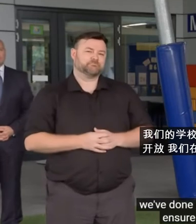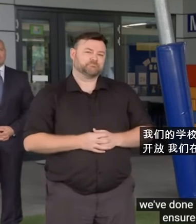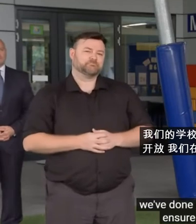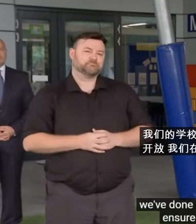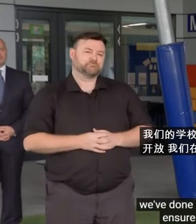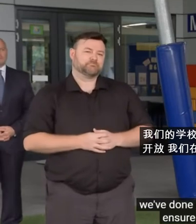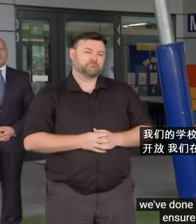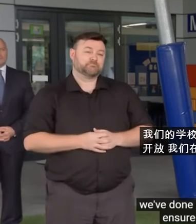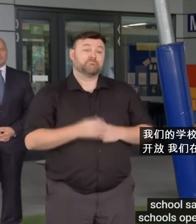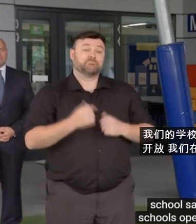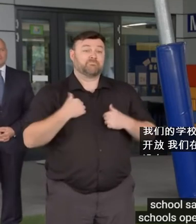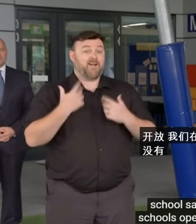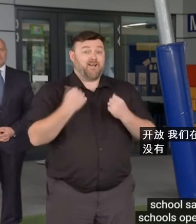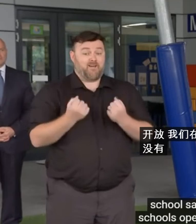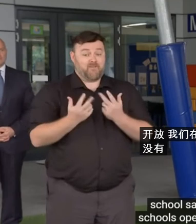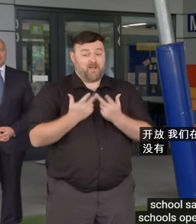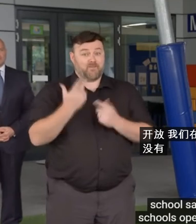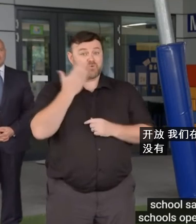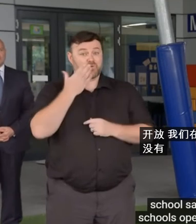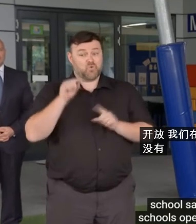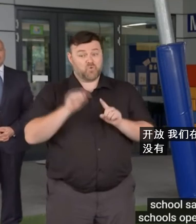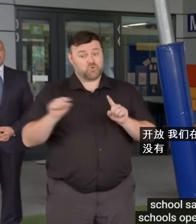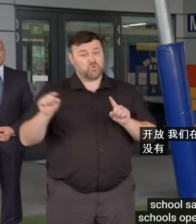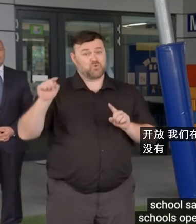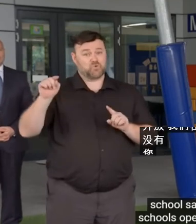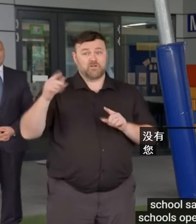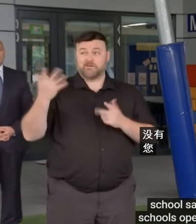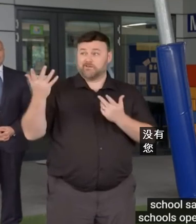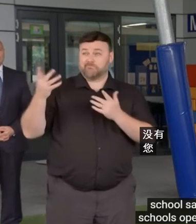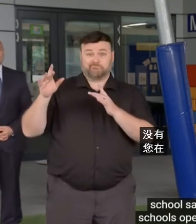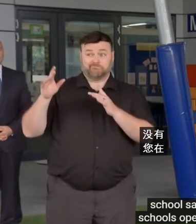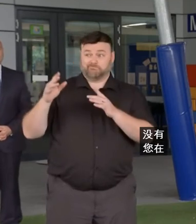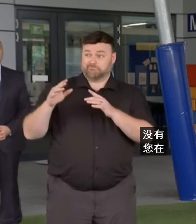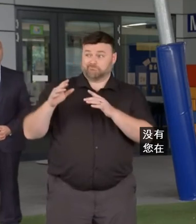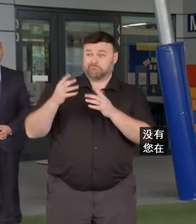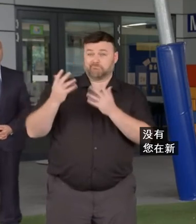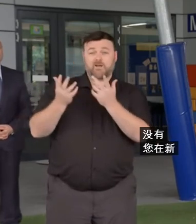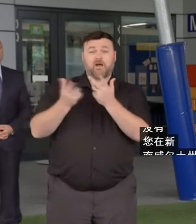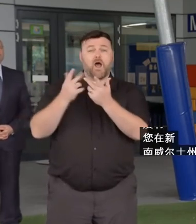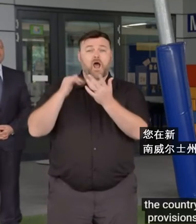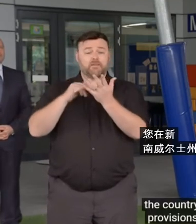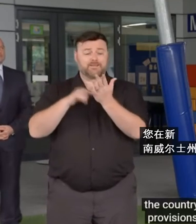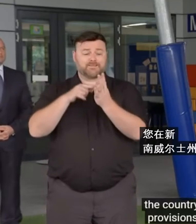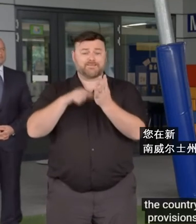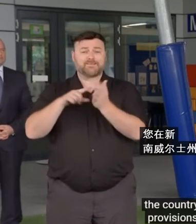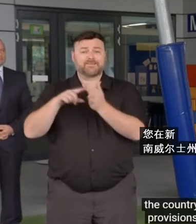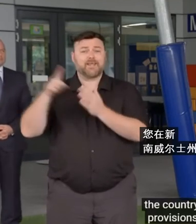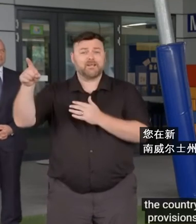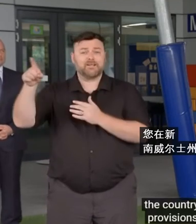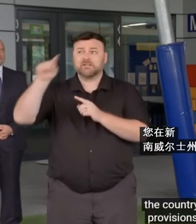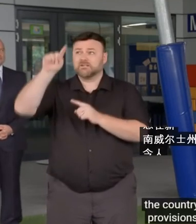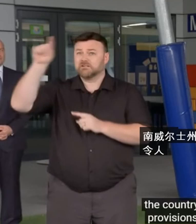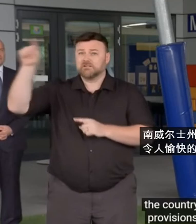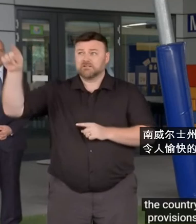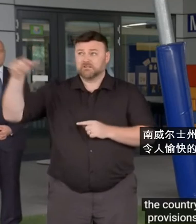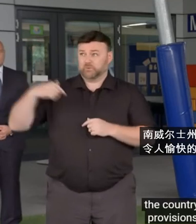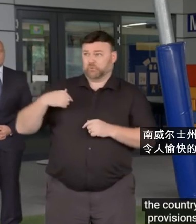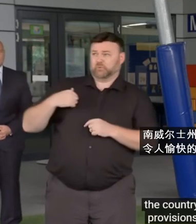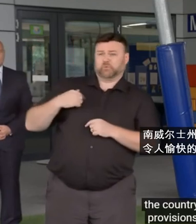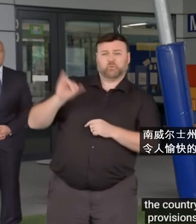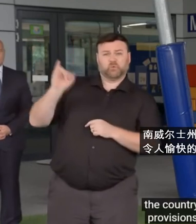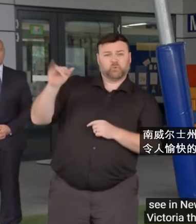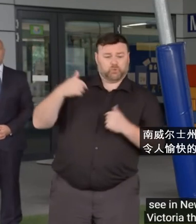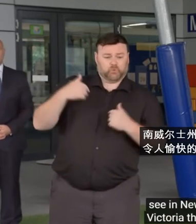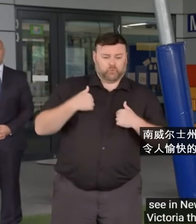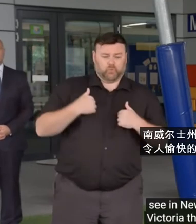other schools opening right across the country that don't have the provisions in place that you'll see in New South Wales and Victoria. That's a very pleasing